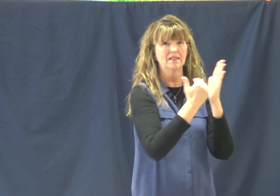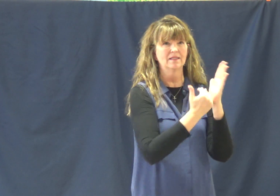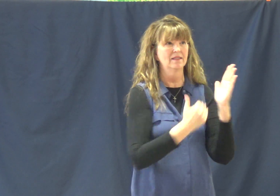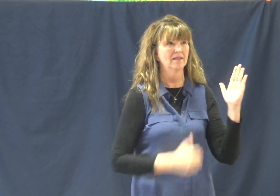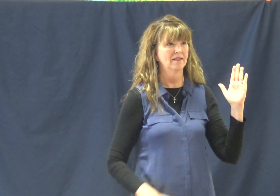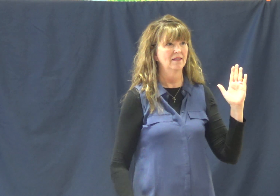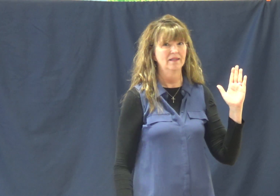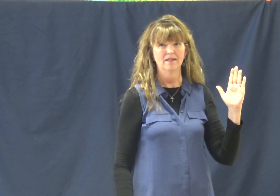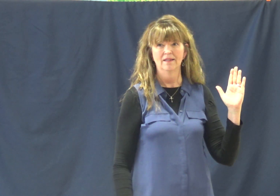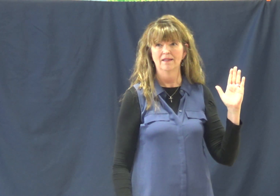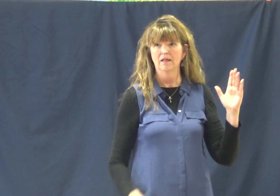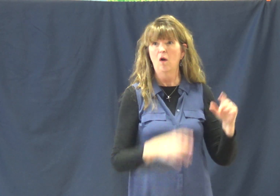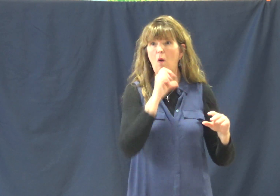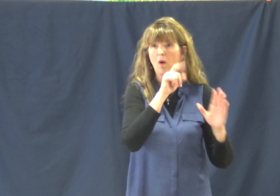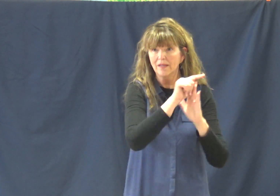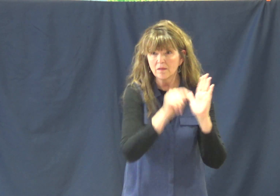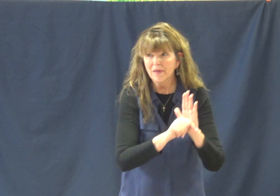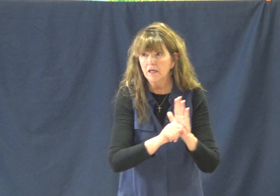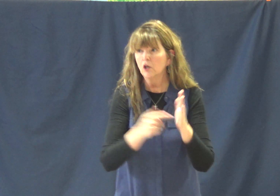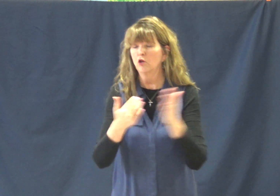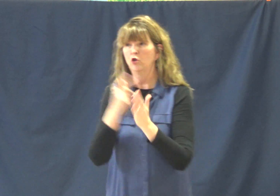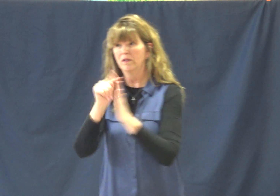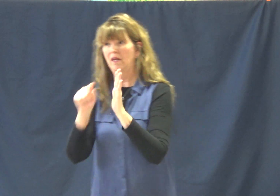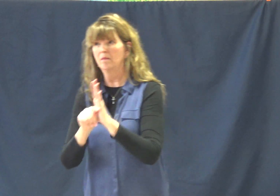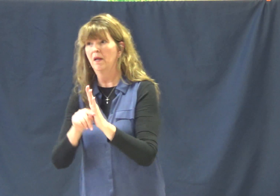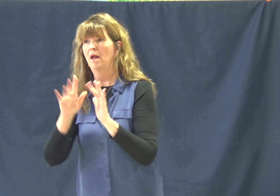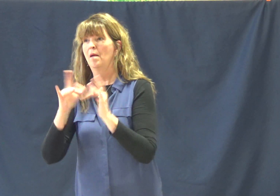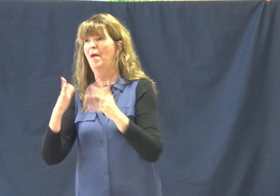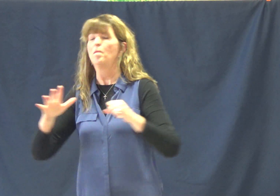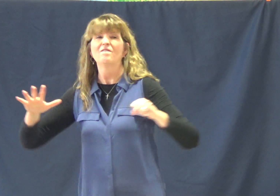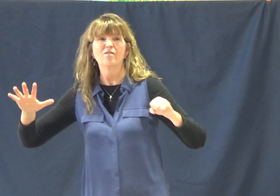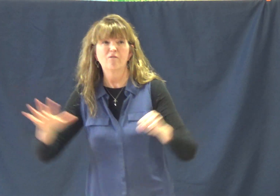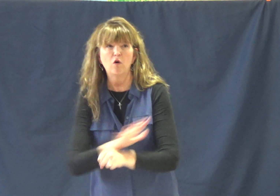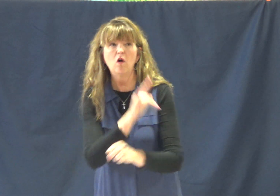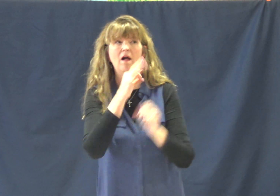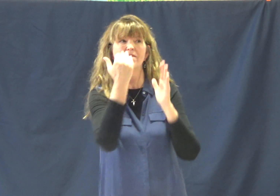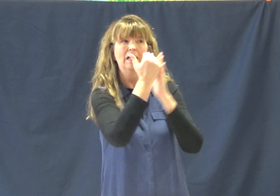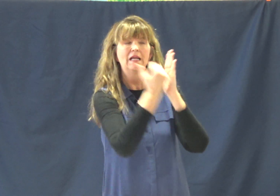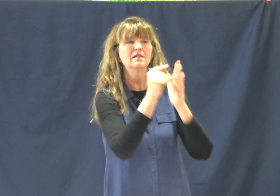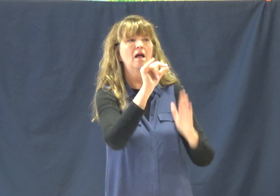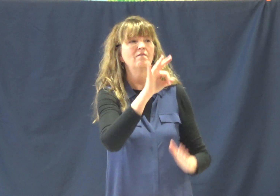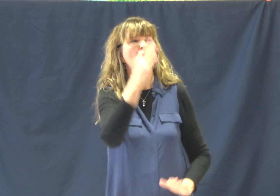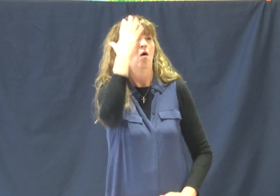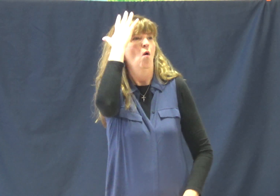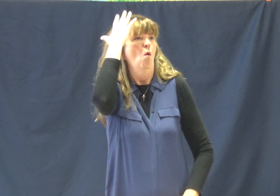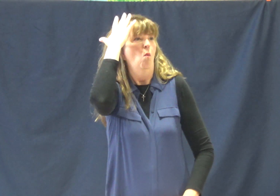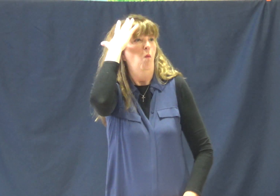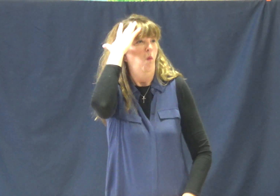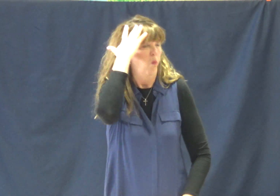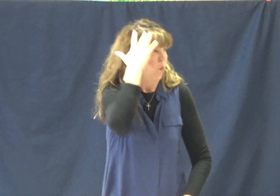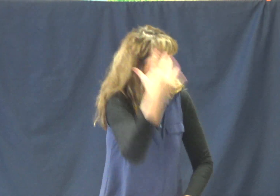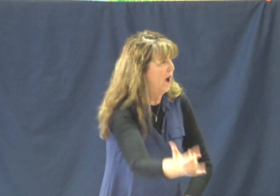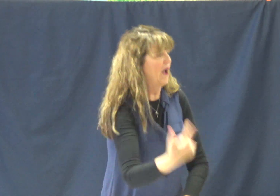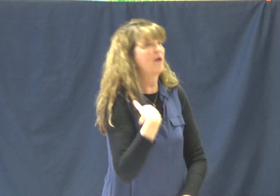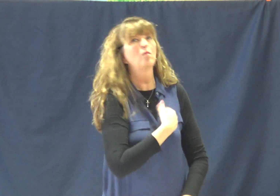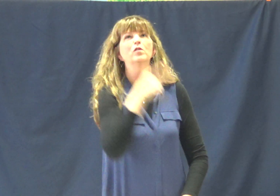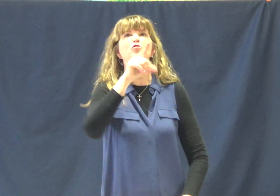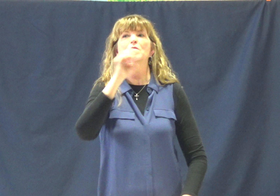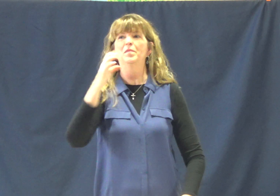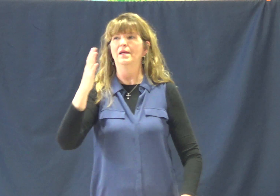The Bible is full of lists. Old Testament and New Testament. It's full of lists